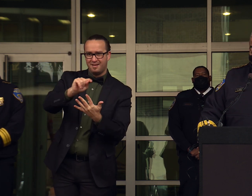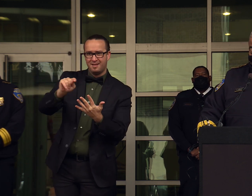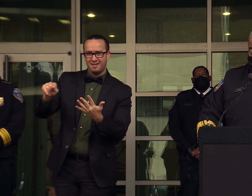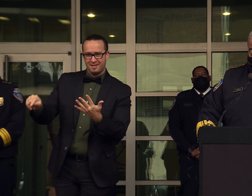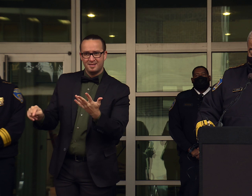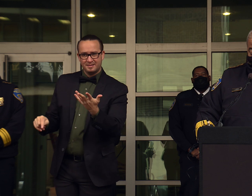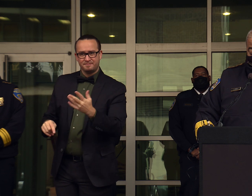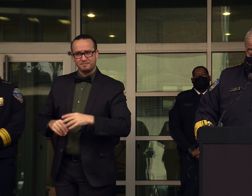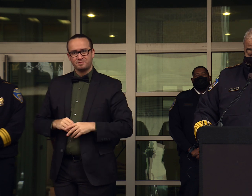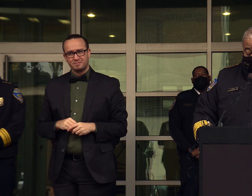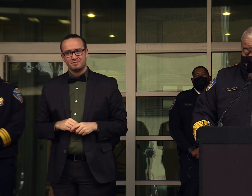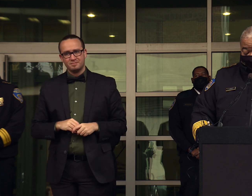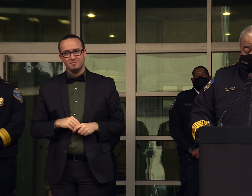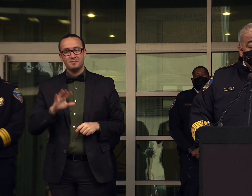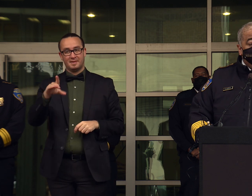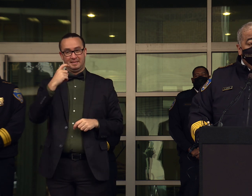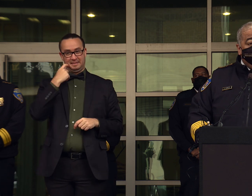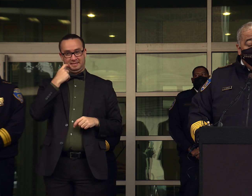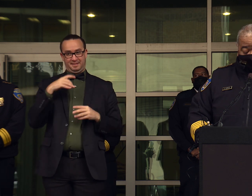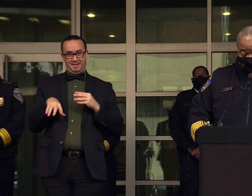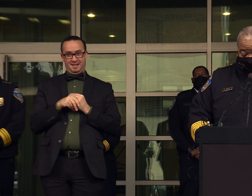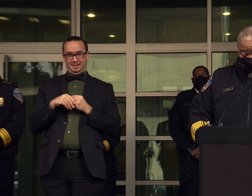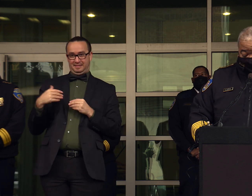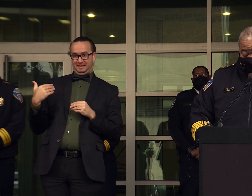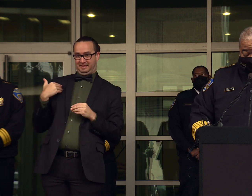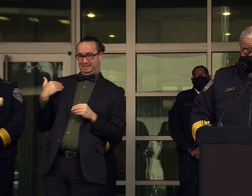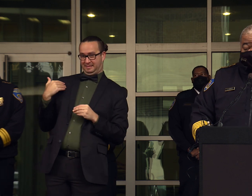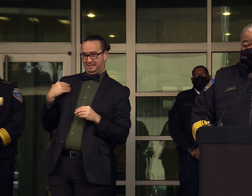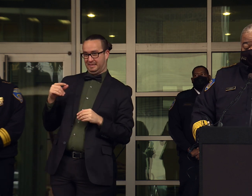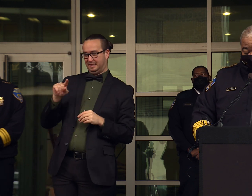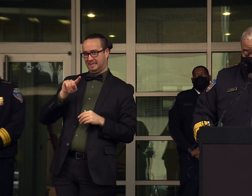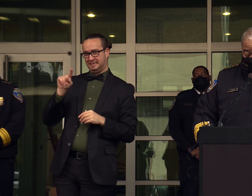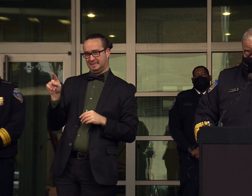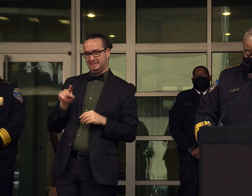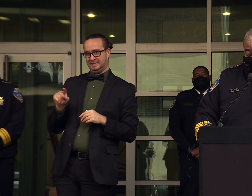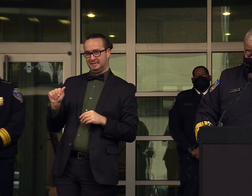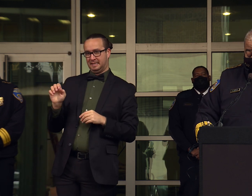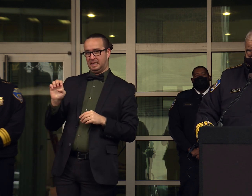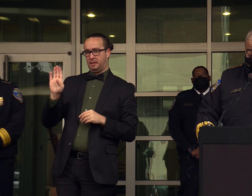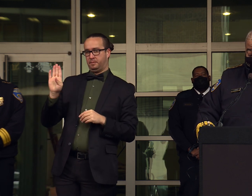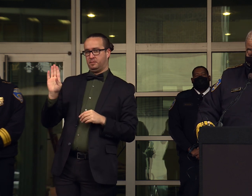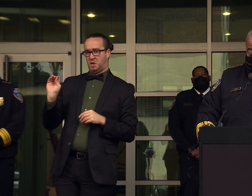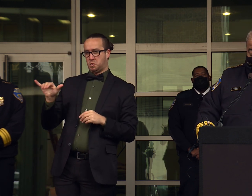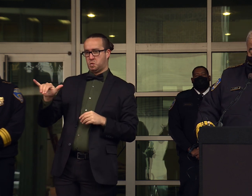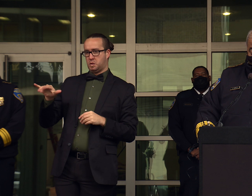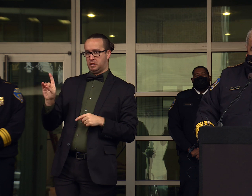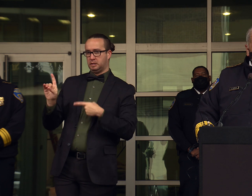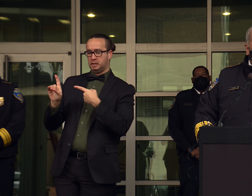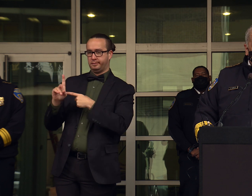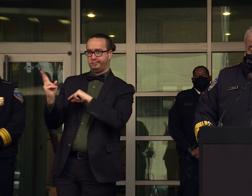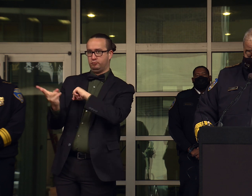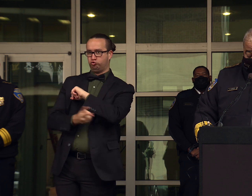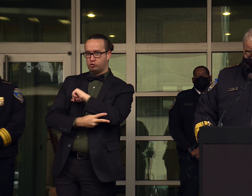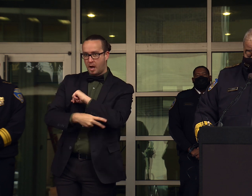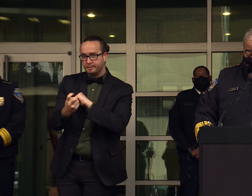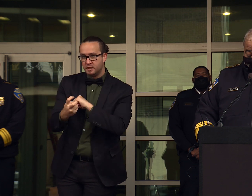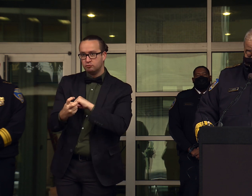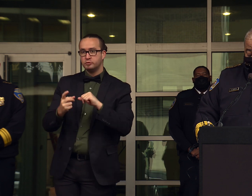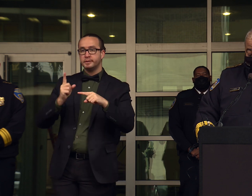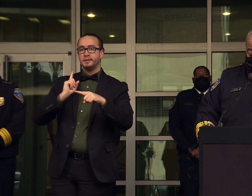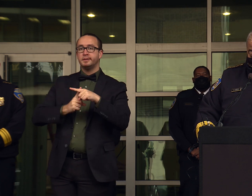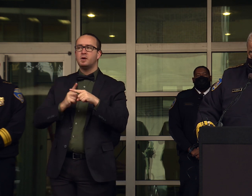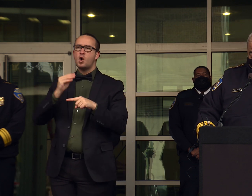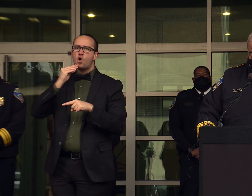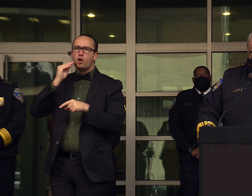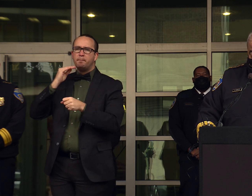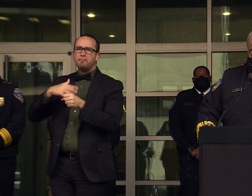Zaid Boyd, who is now wanted for armed robbery and domestic violence. So if there's anyone who knows the identity or the whereabouts